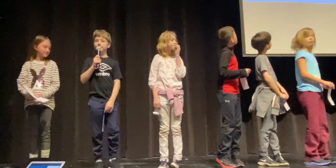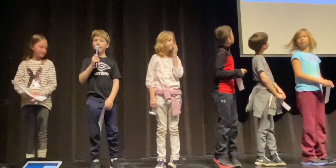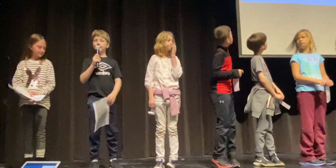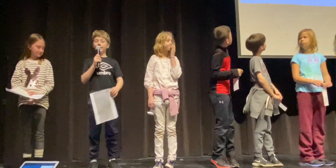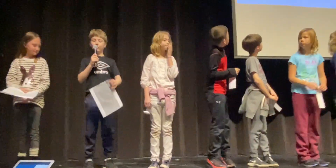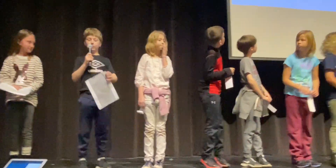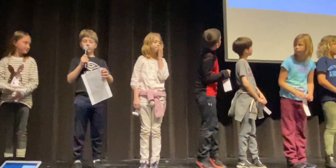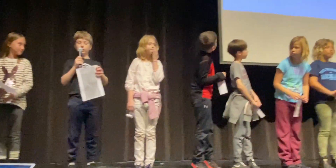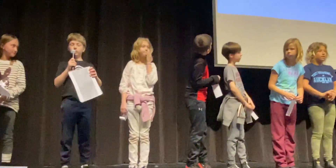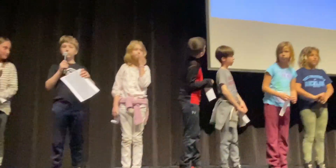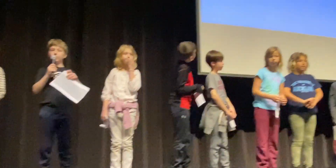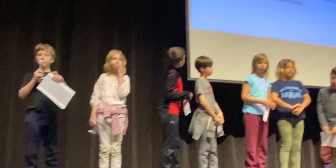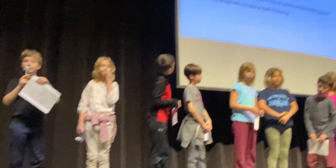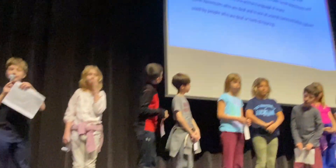Sign Language, also known as